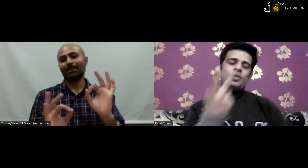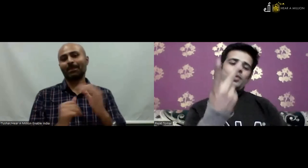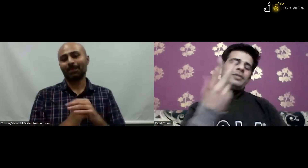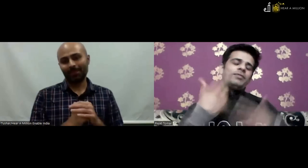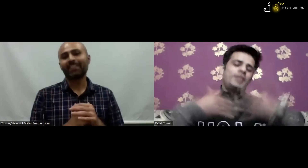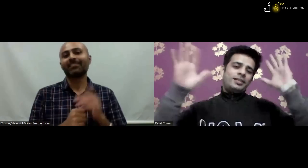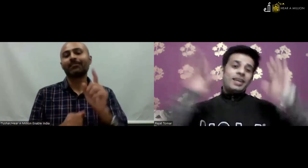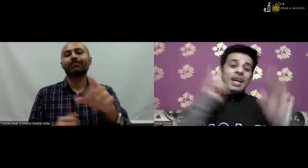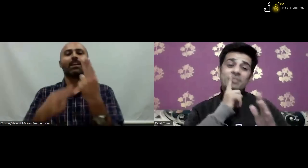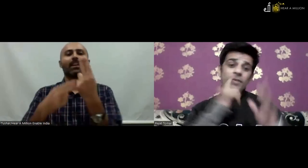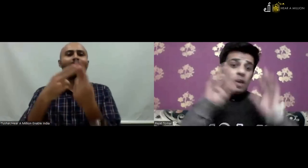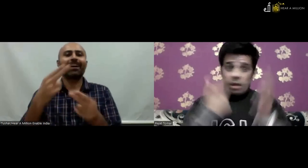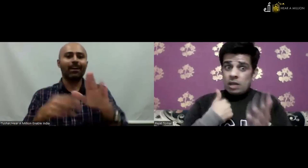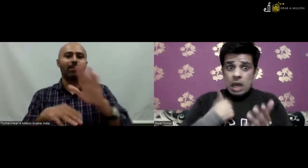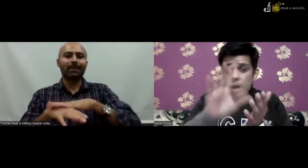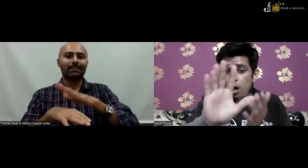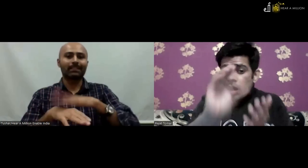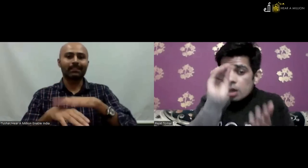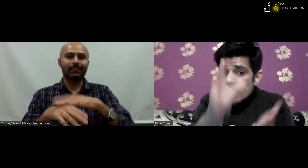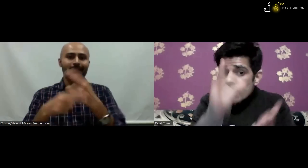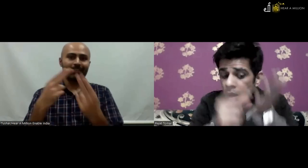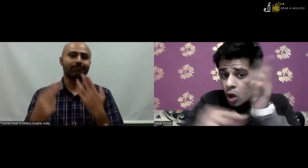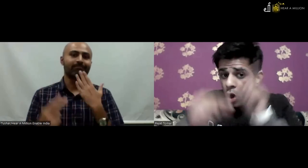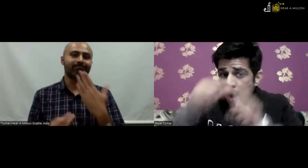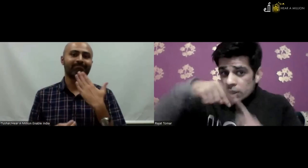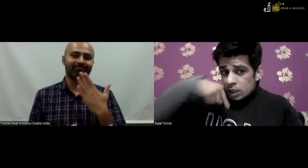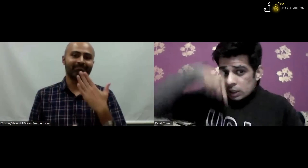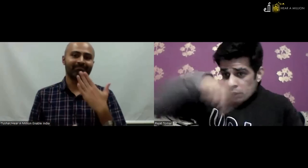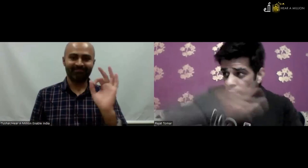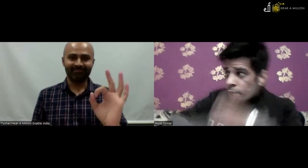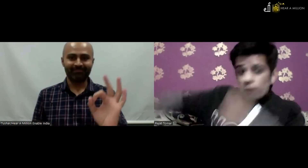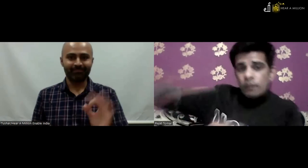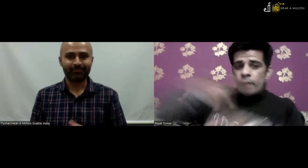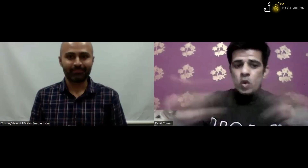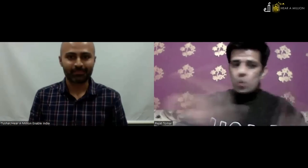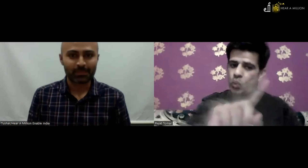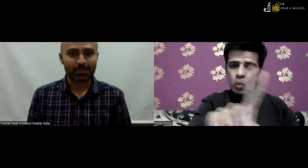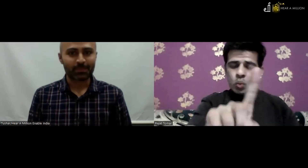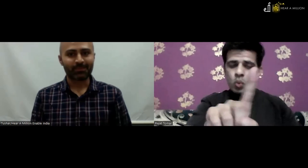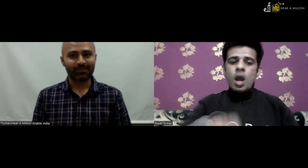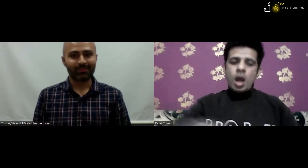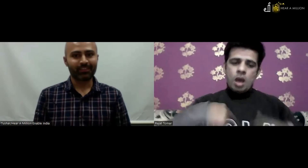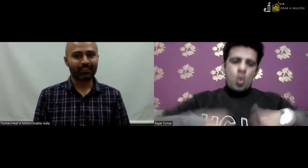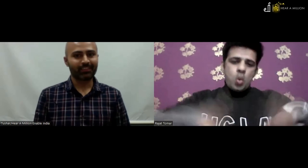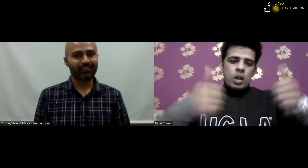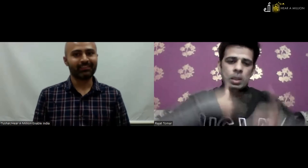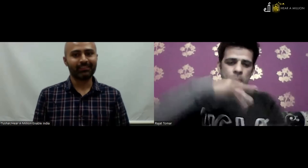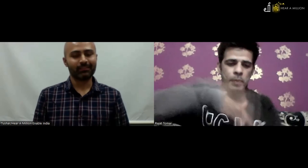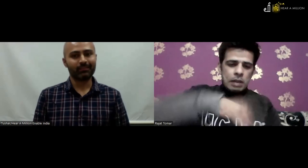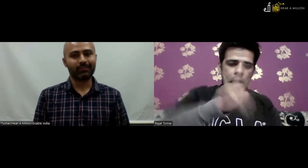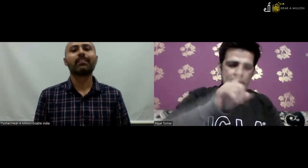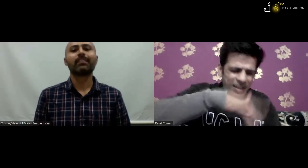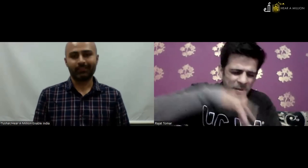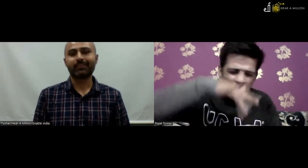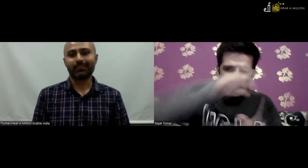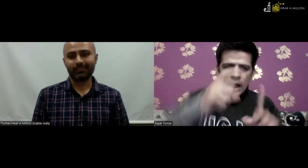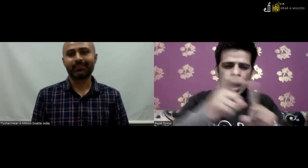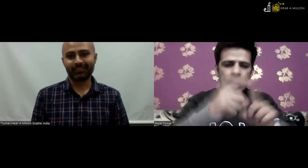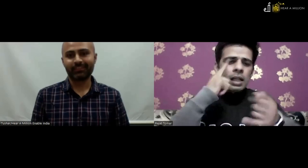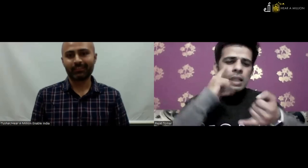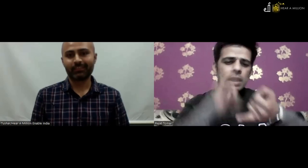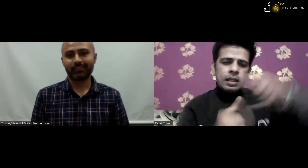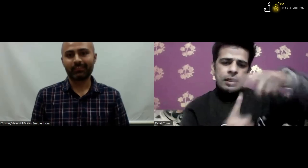you. Great. So I have the LMB license now. Thank you so much for sharing your story. So yeah, in my